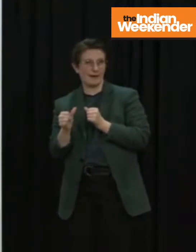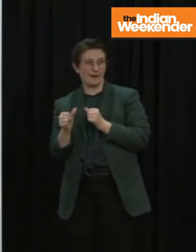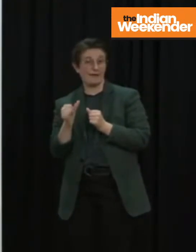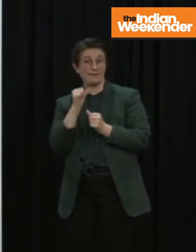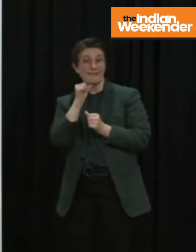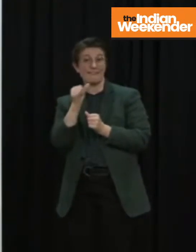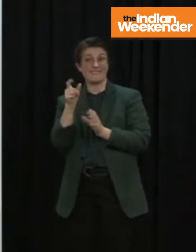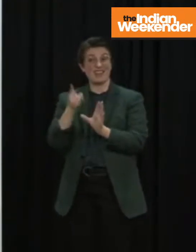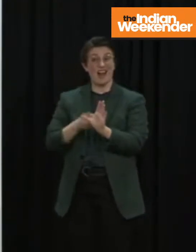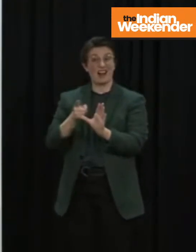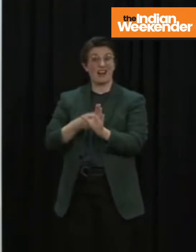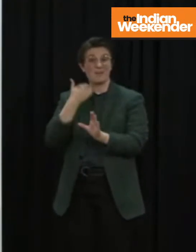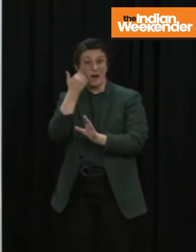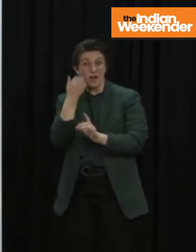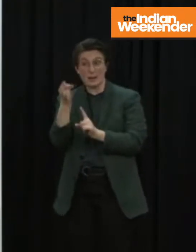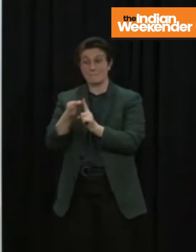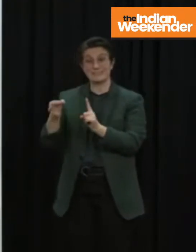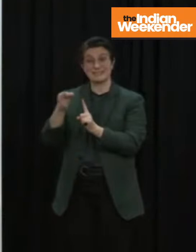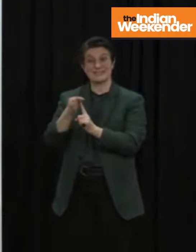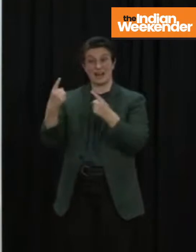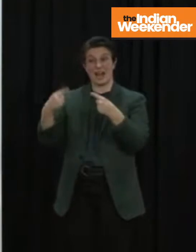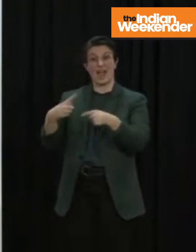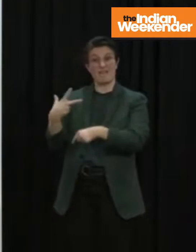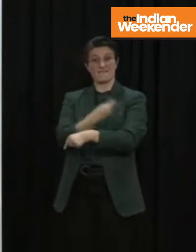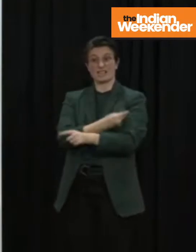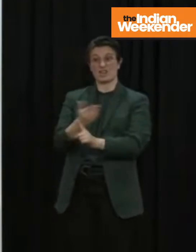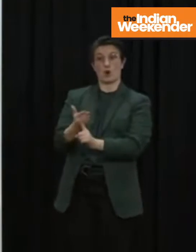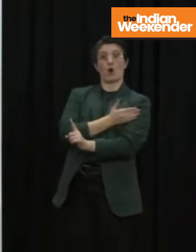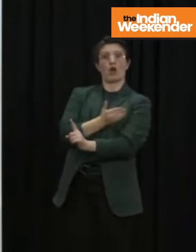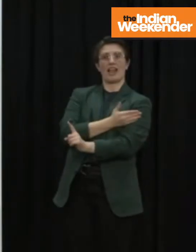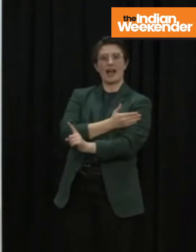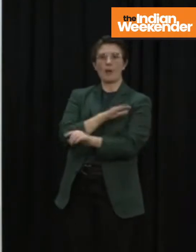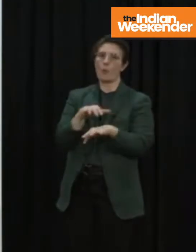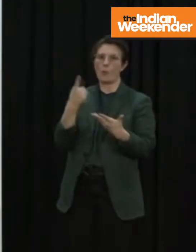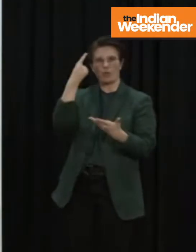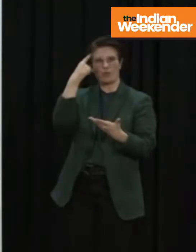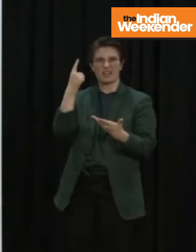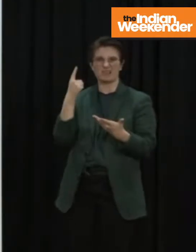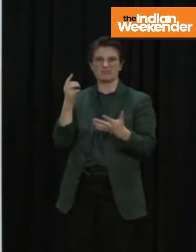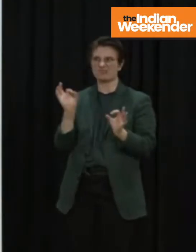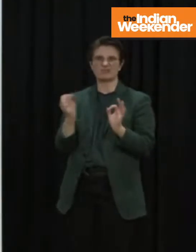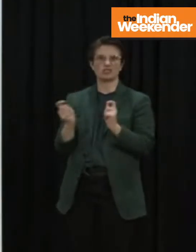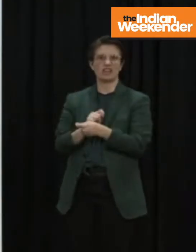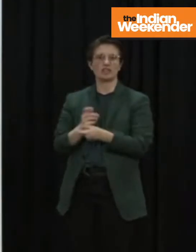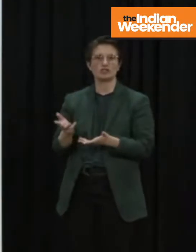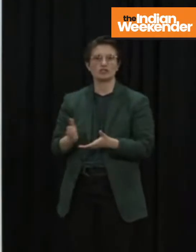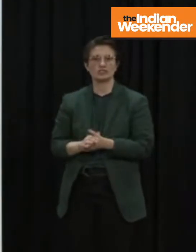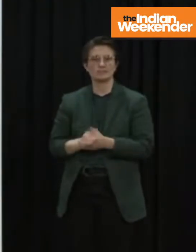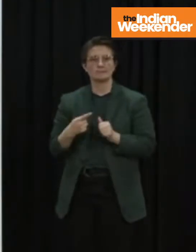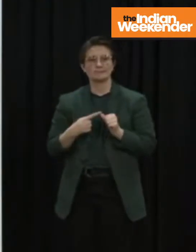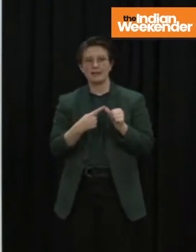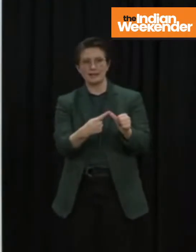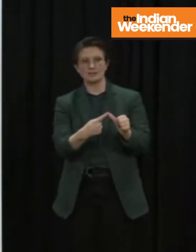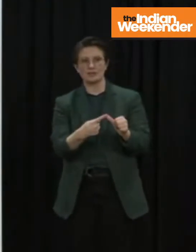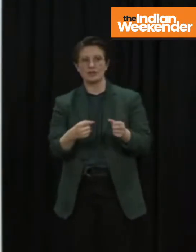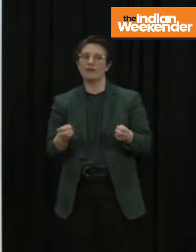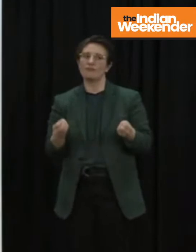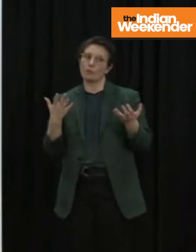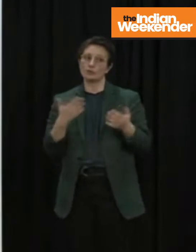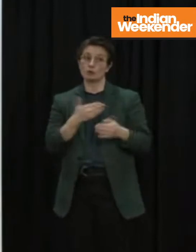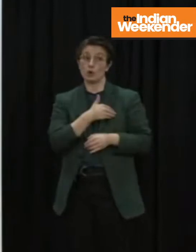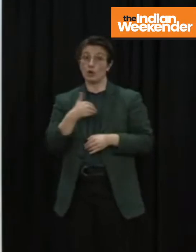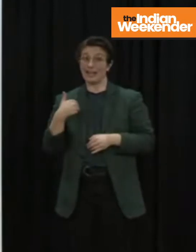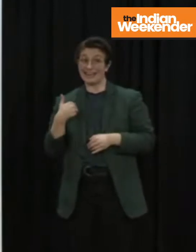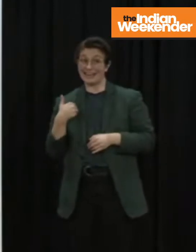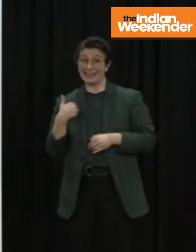for those cohorts earlier, or do you think they just it wouldn't have made a difference at all? Ultimately, earlier in the campaign, our focus was